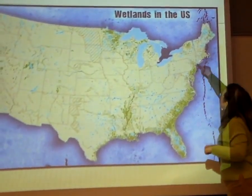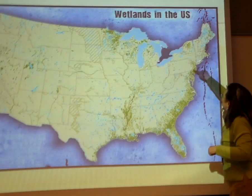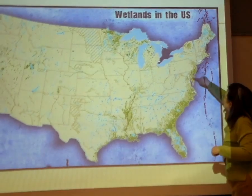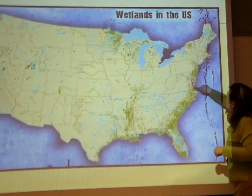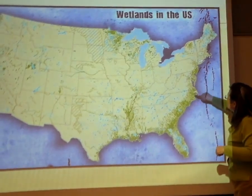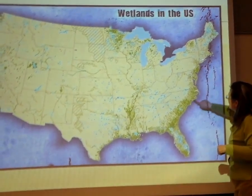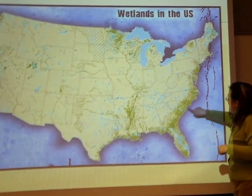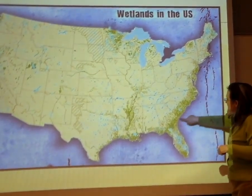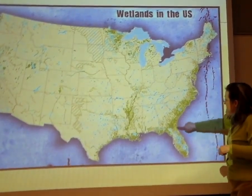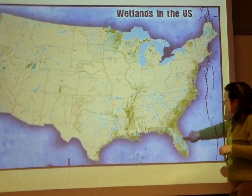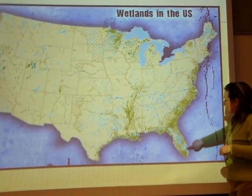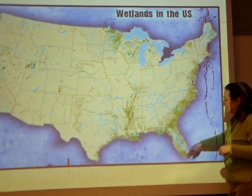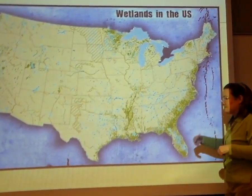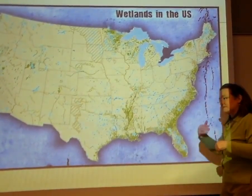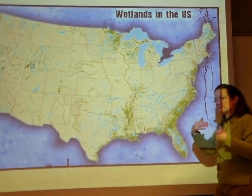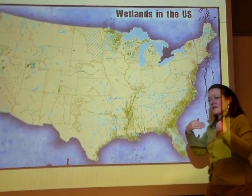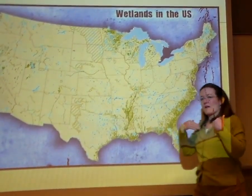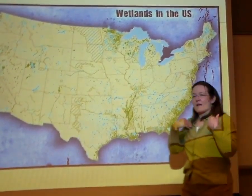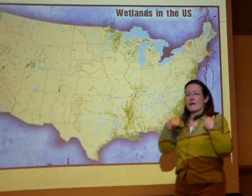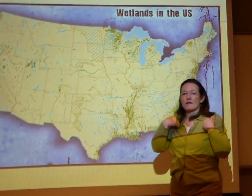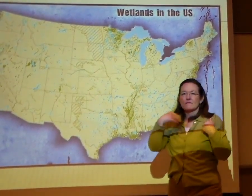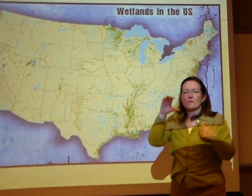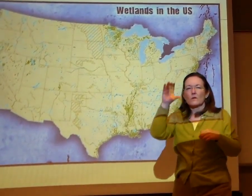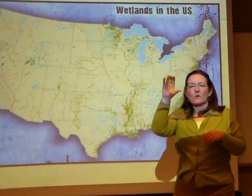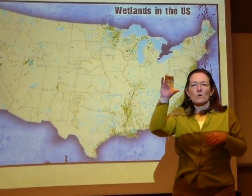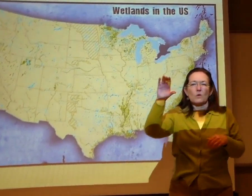As you can see here, along the coastal line,